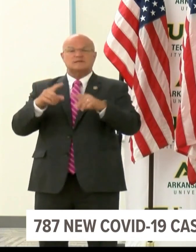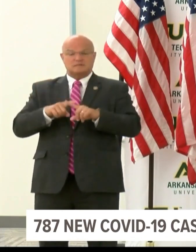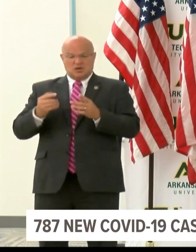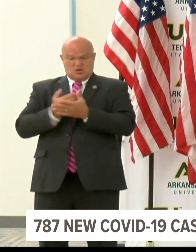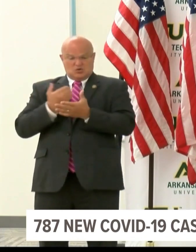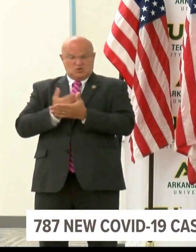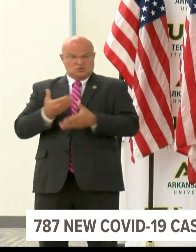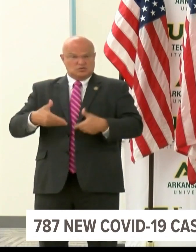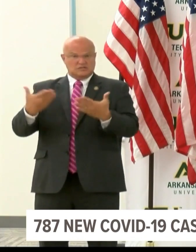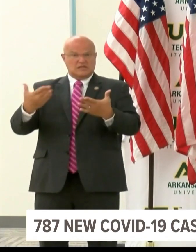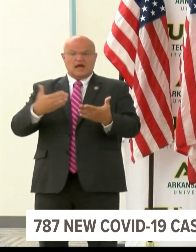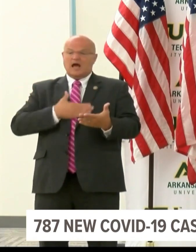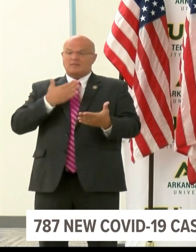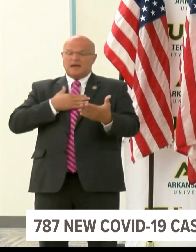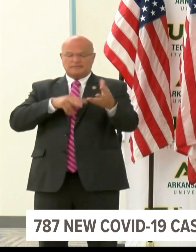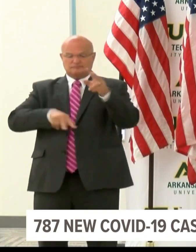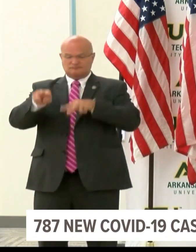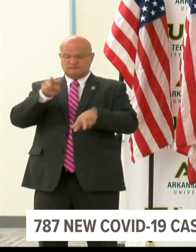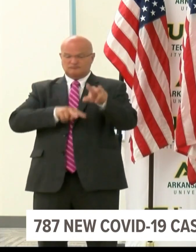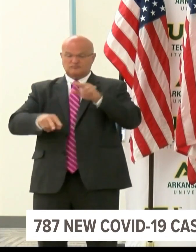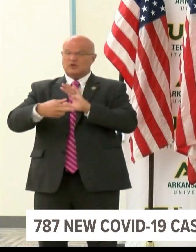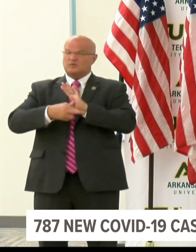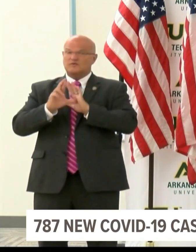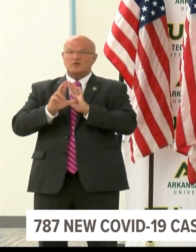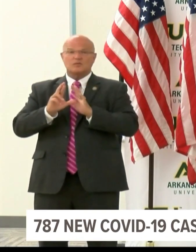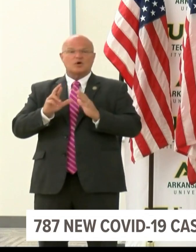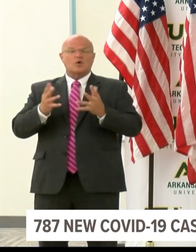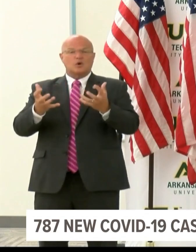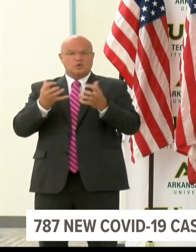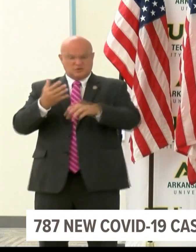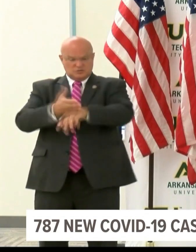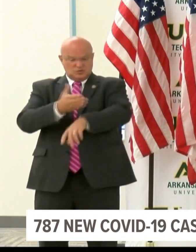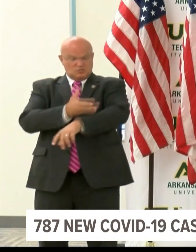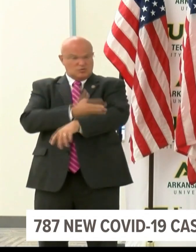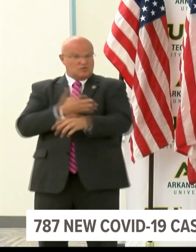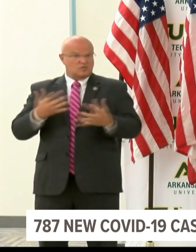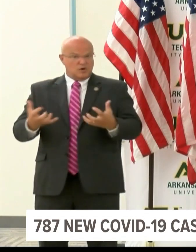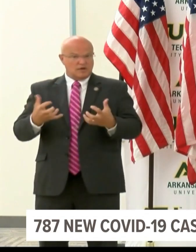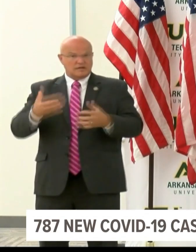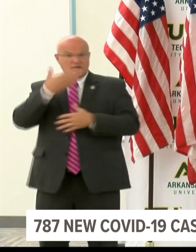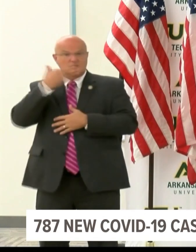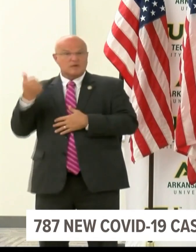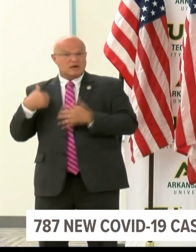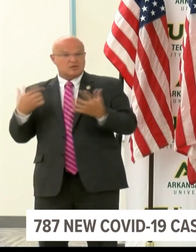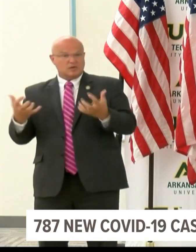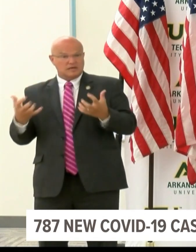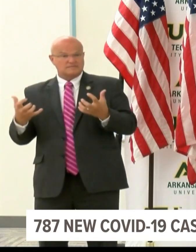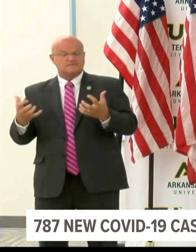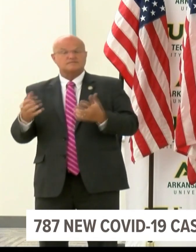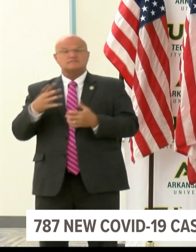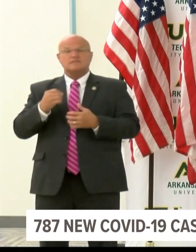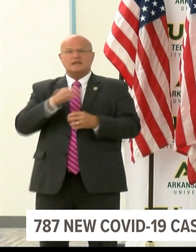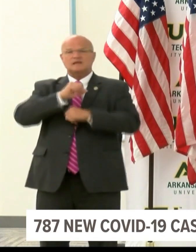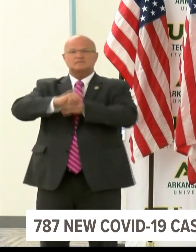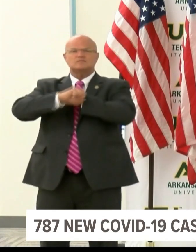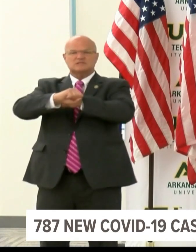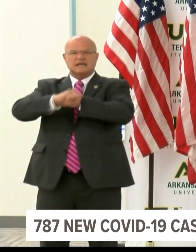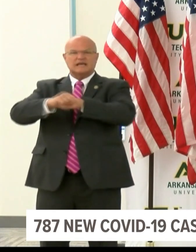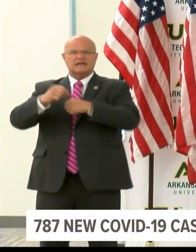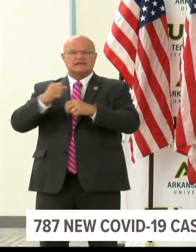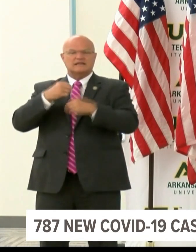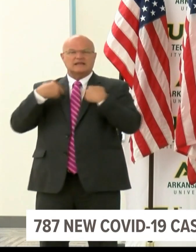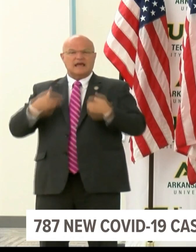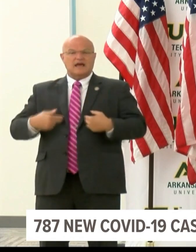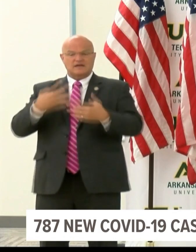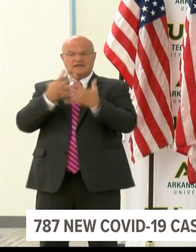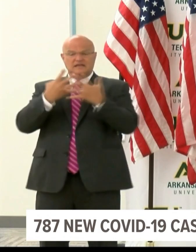new suggestions, I'm happy to look at them. We're always looking for ways to improve and to do better and to protect the health of our